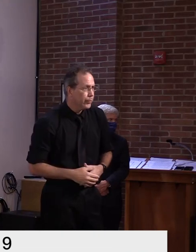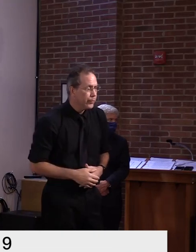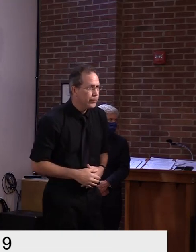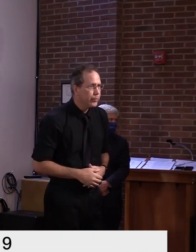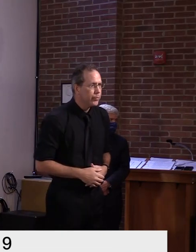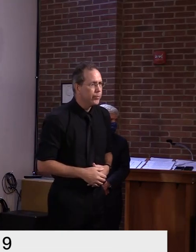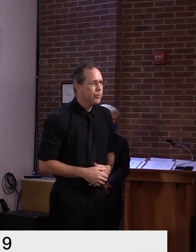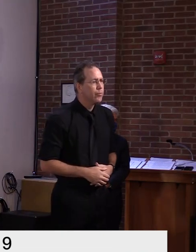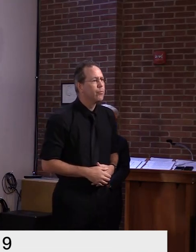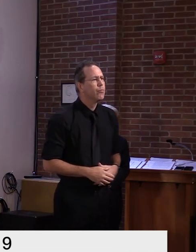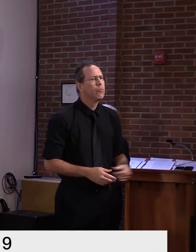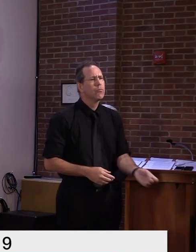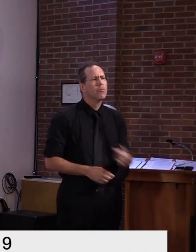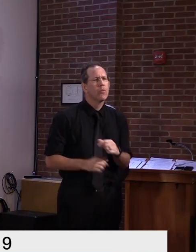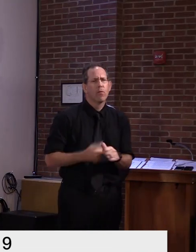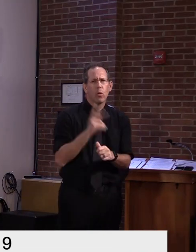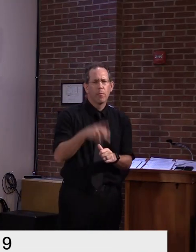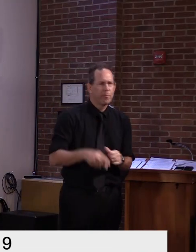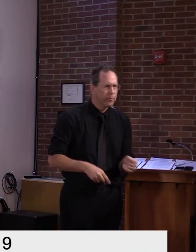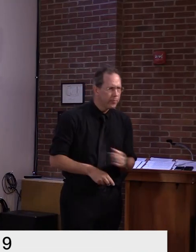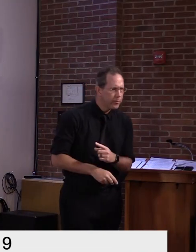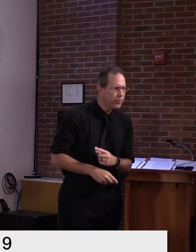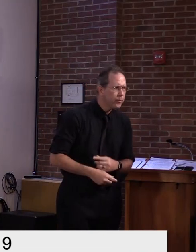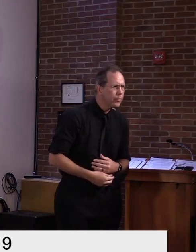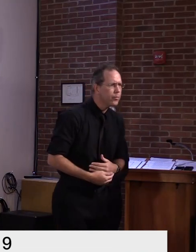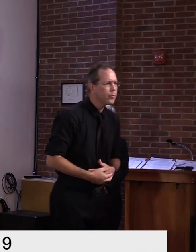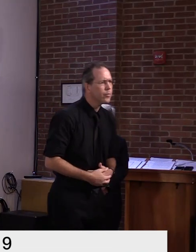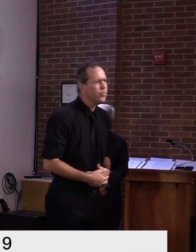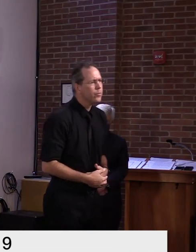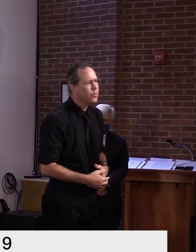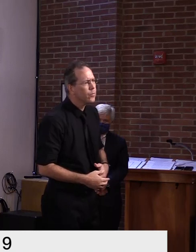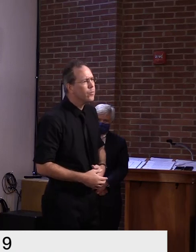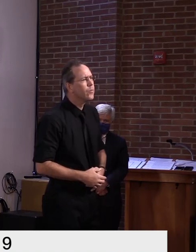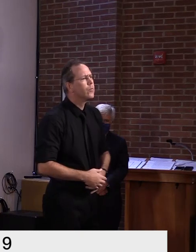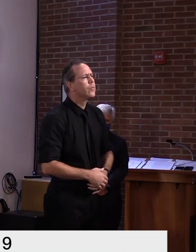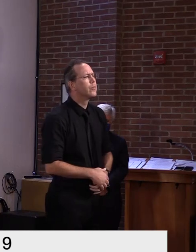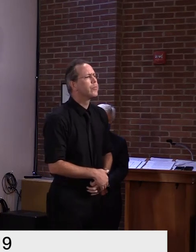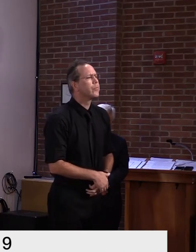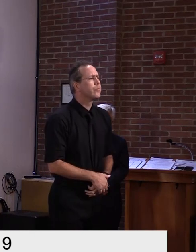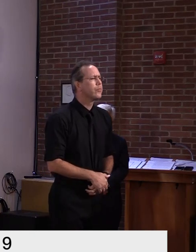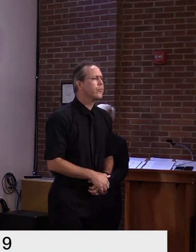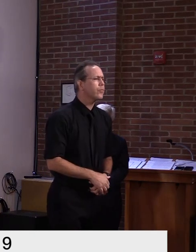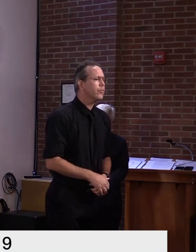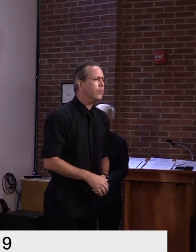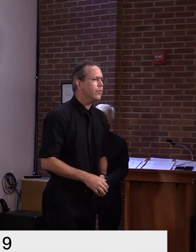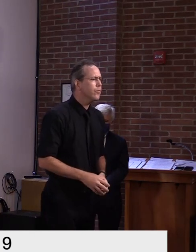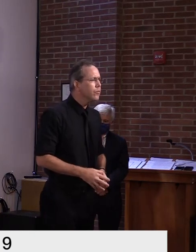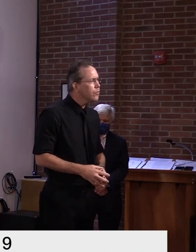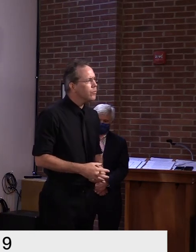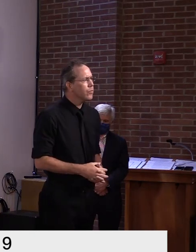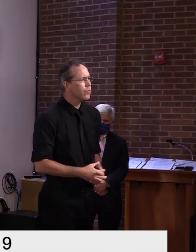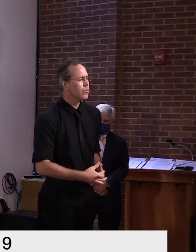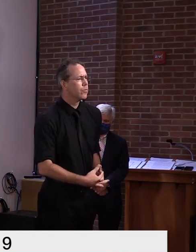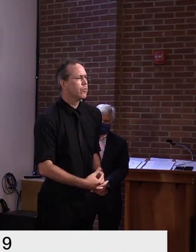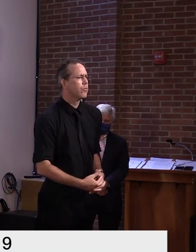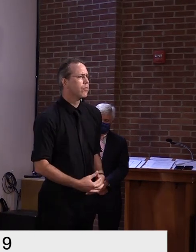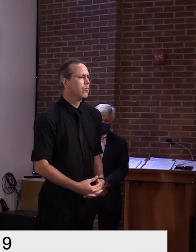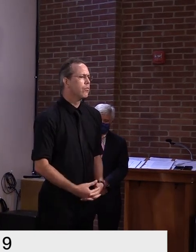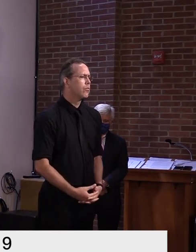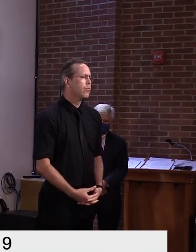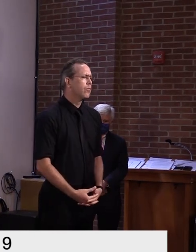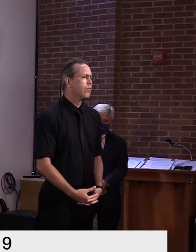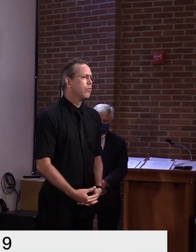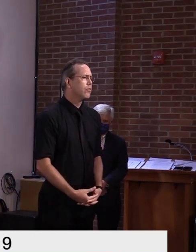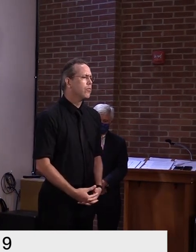With tourism down 40%, or visitation down 40%, do our super